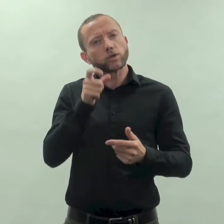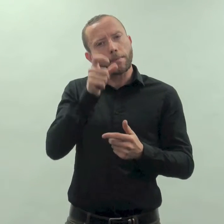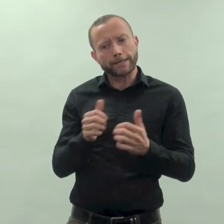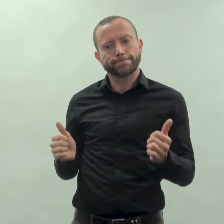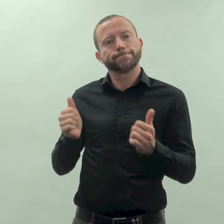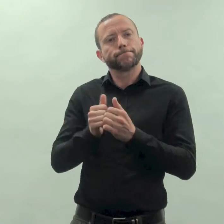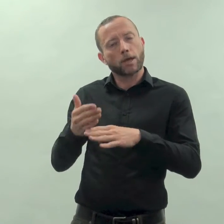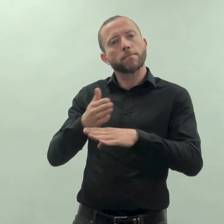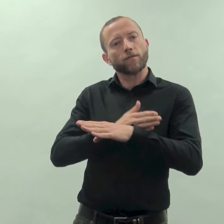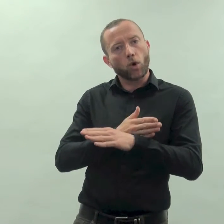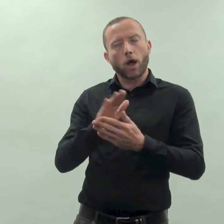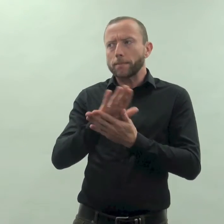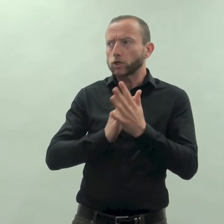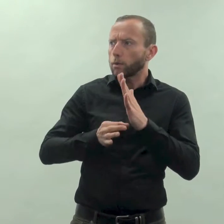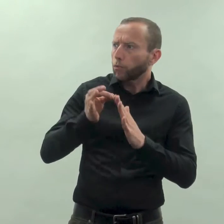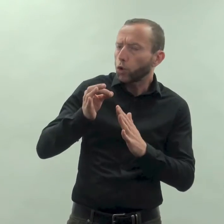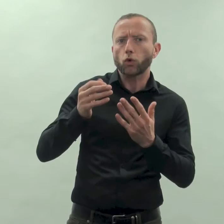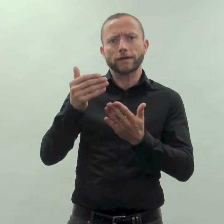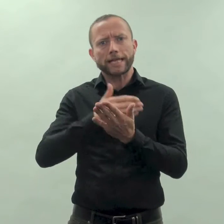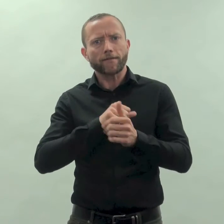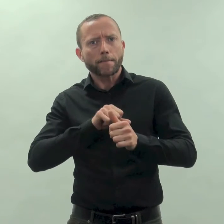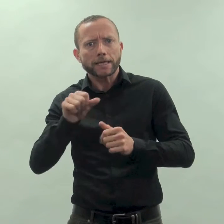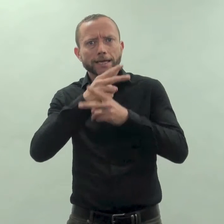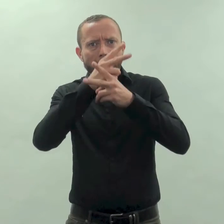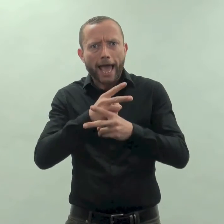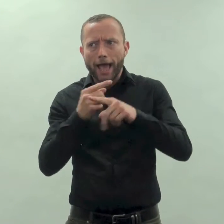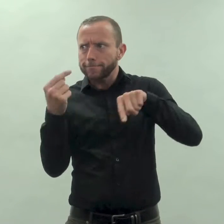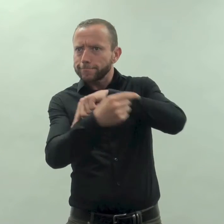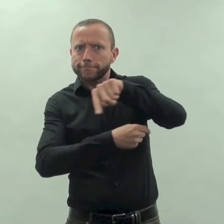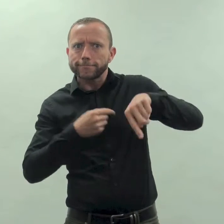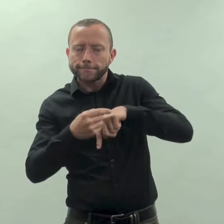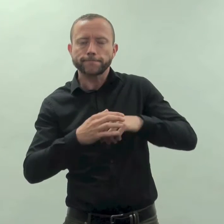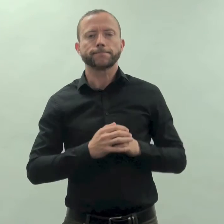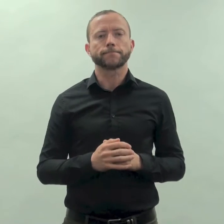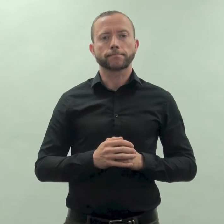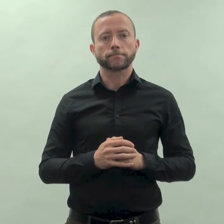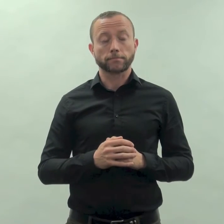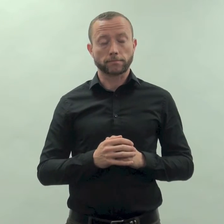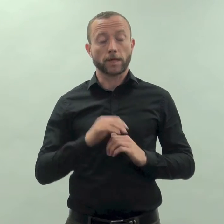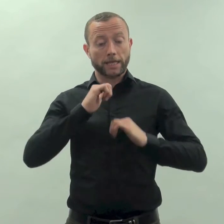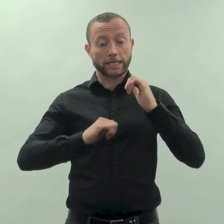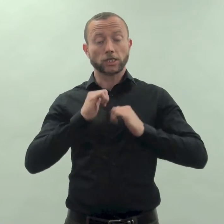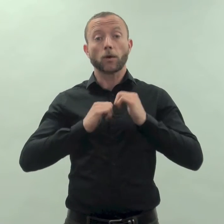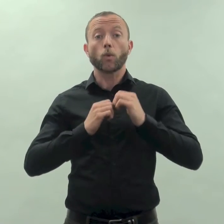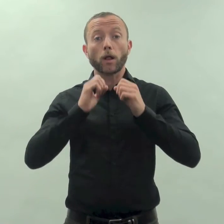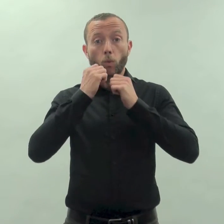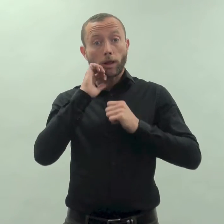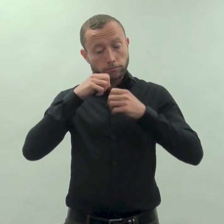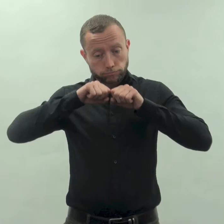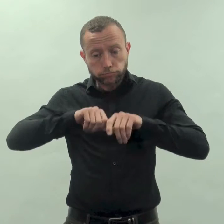record, with the patient's permission, to provide better, safer care. The system will be rolled out over